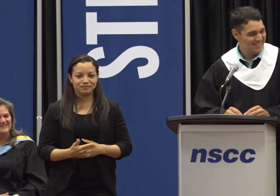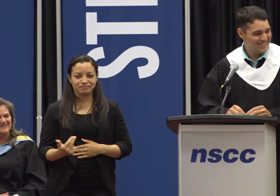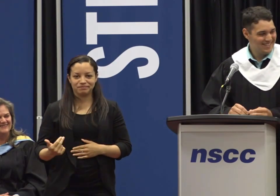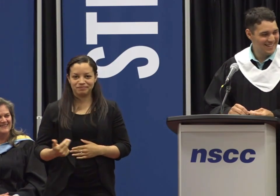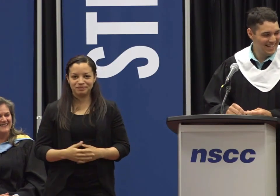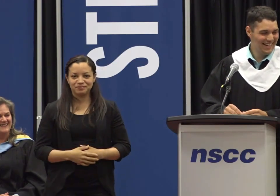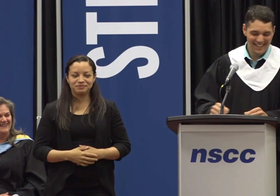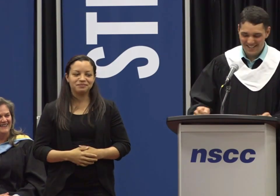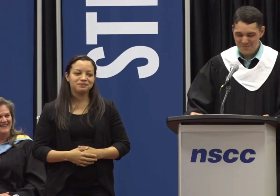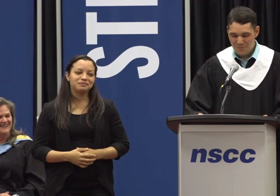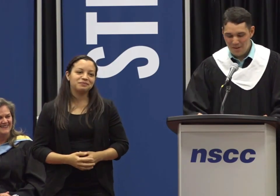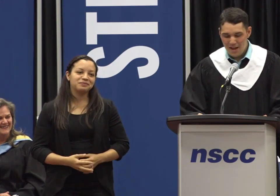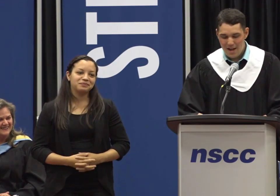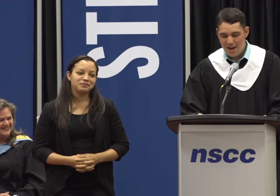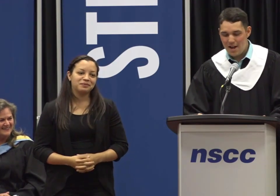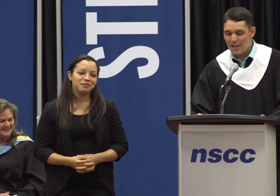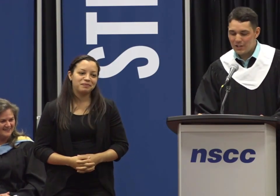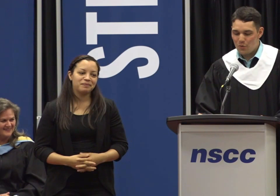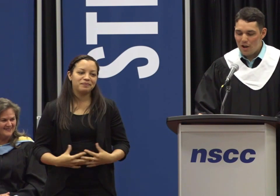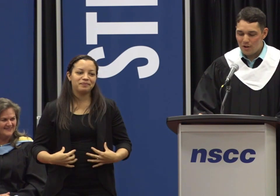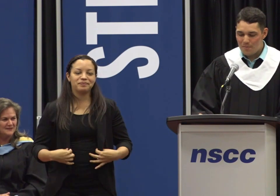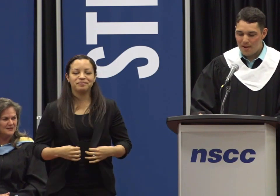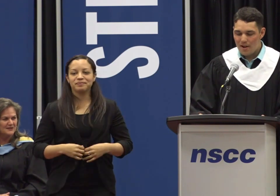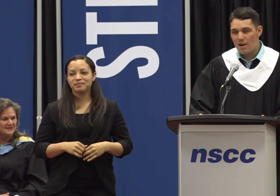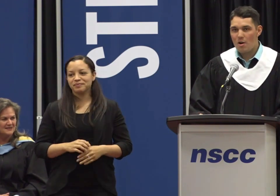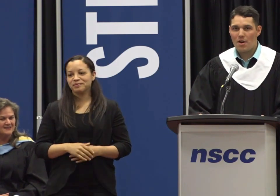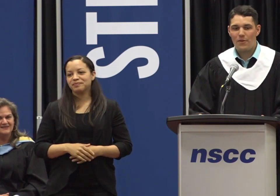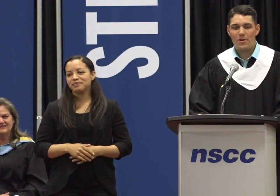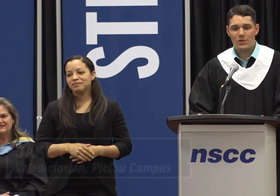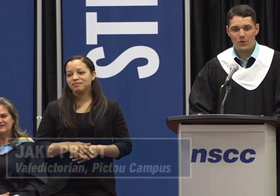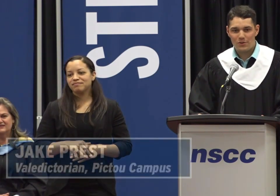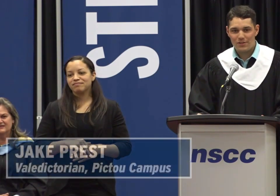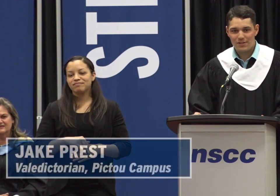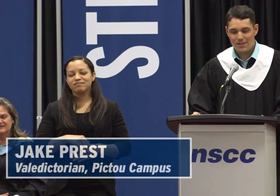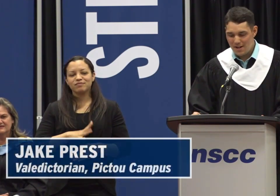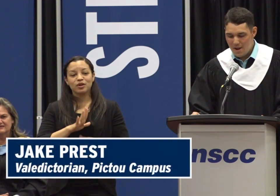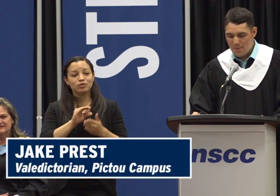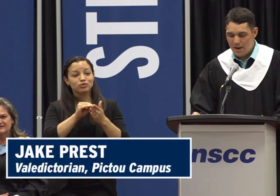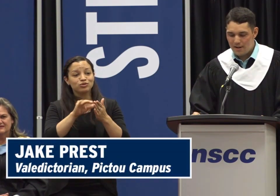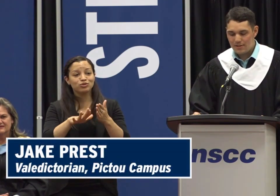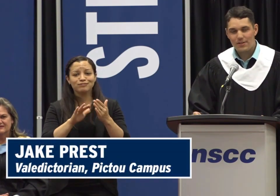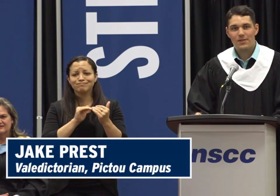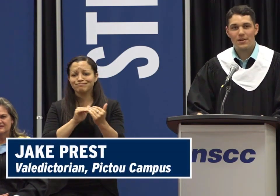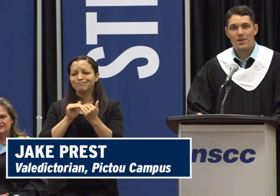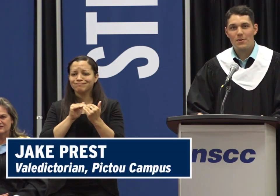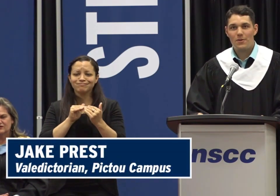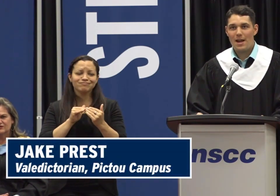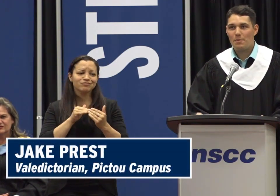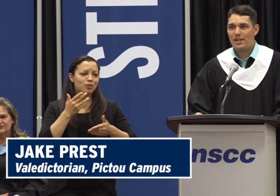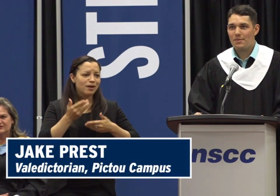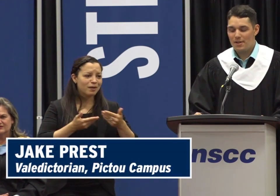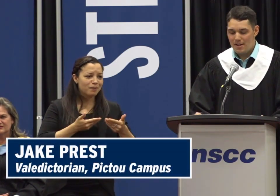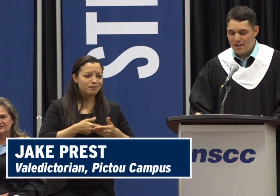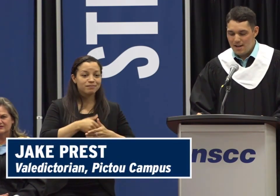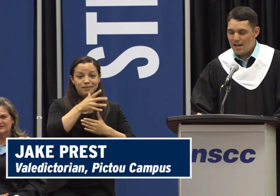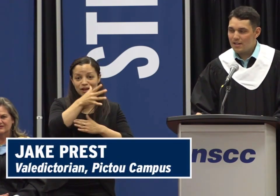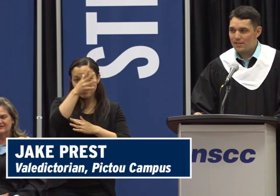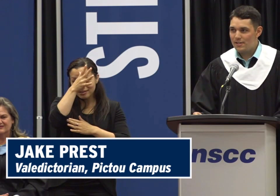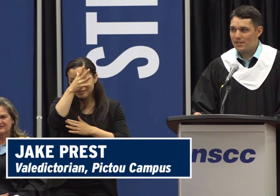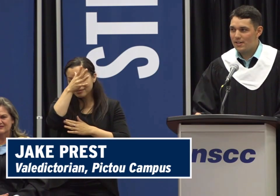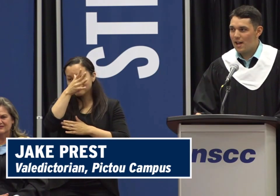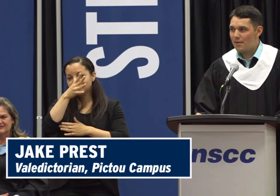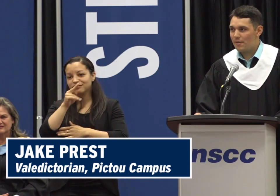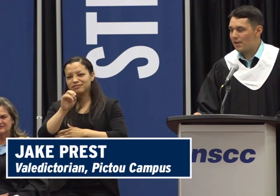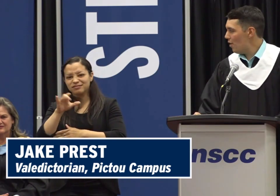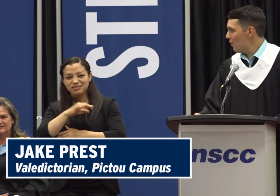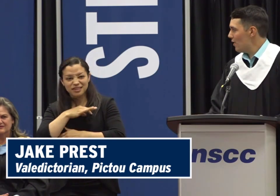I'd like to welcome all my fellow students, parents, family,